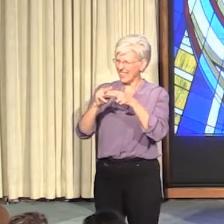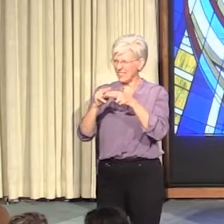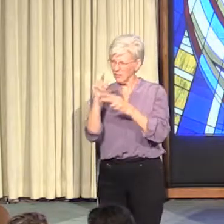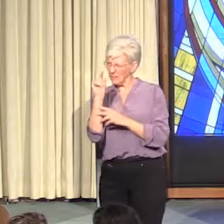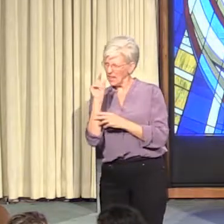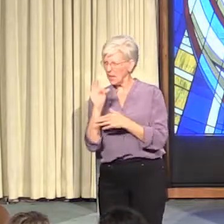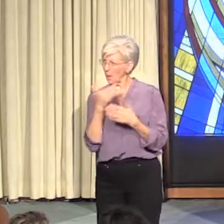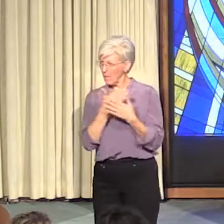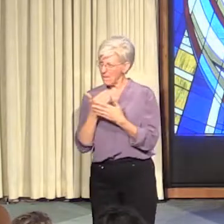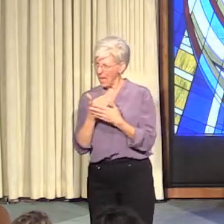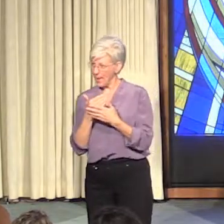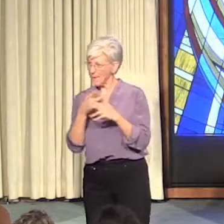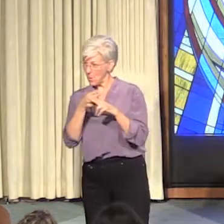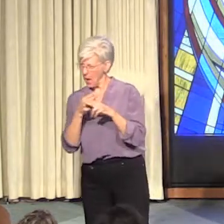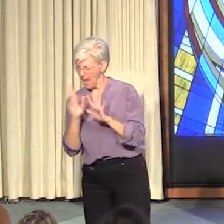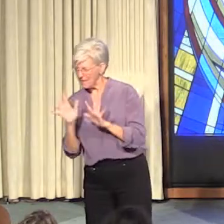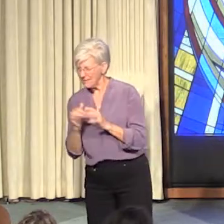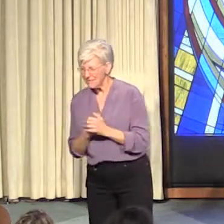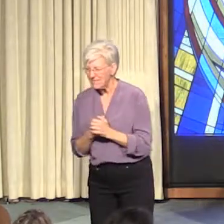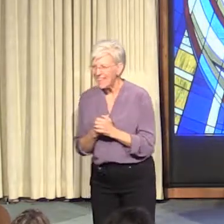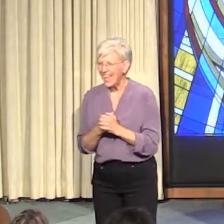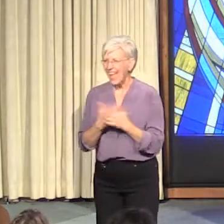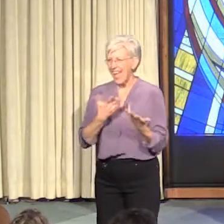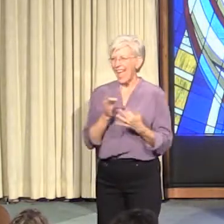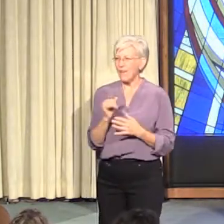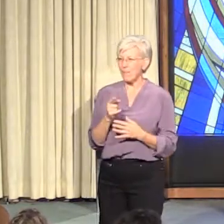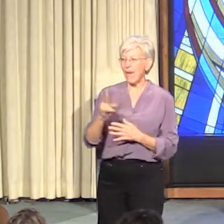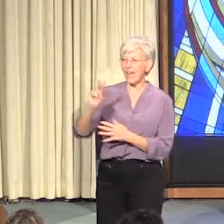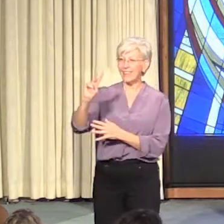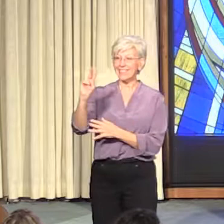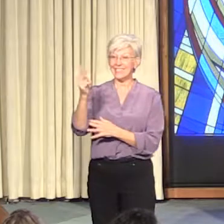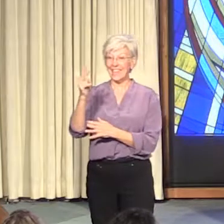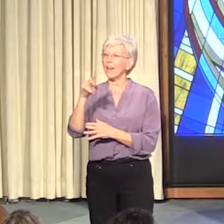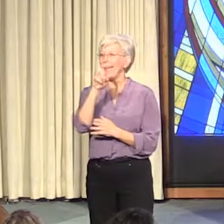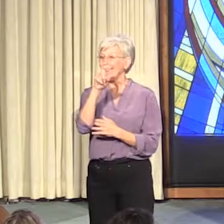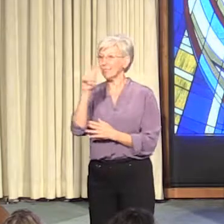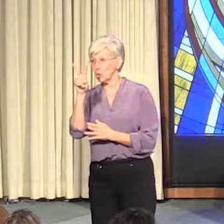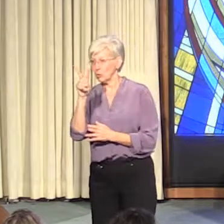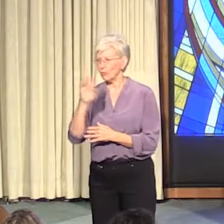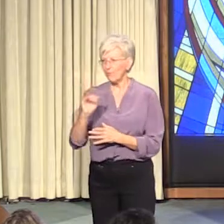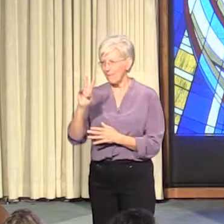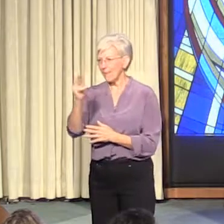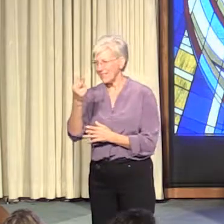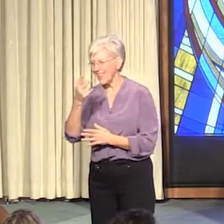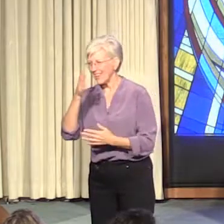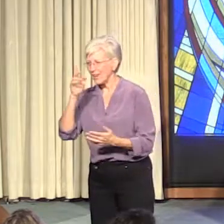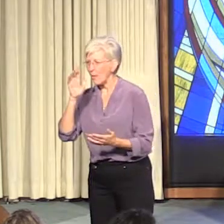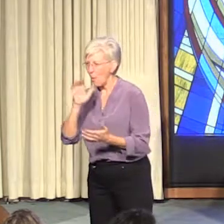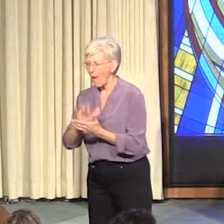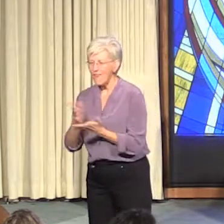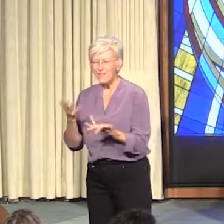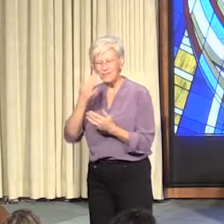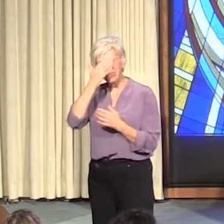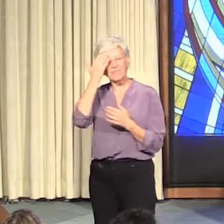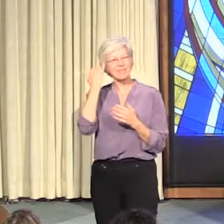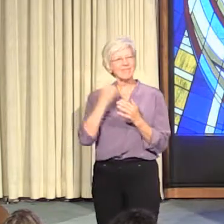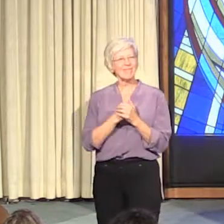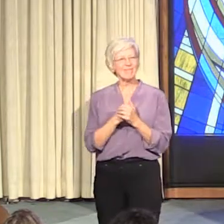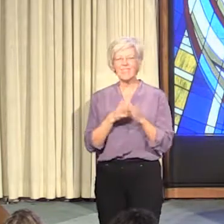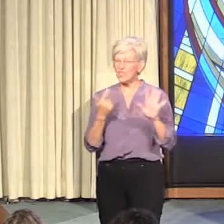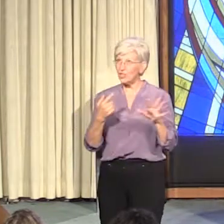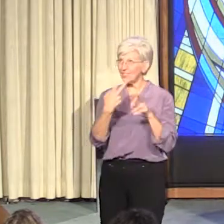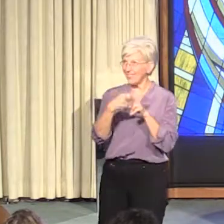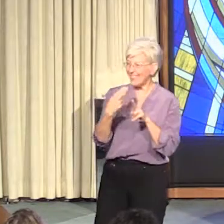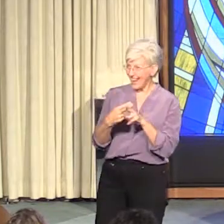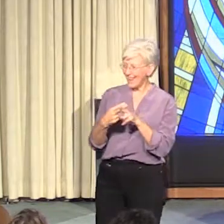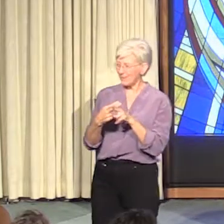right? And my, you know, X2, my second wife, right? X2. I guess just to keep the name